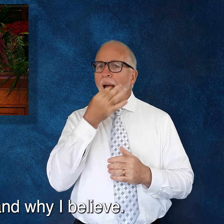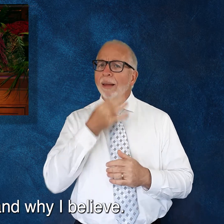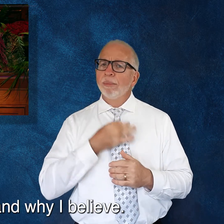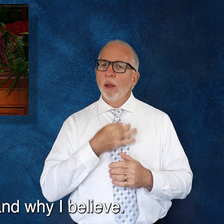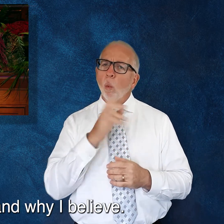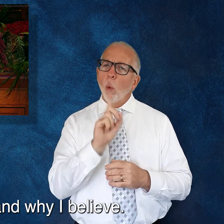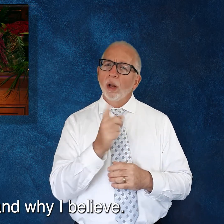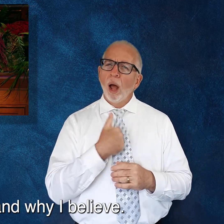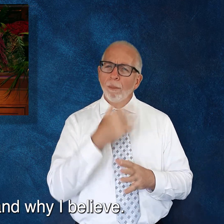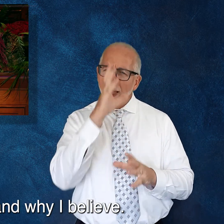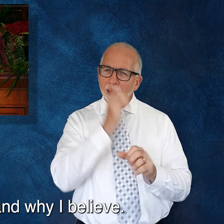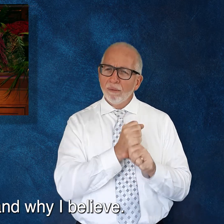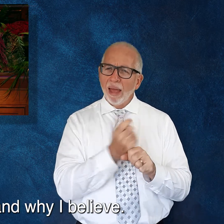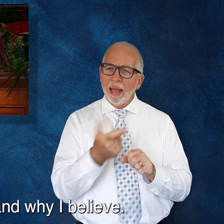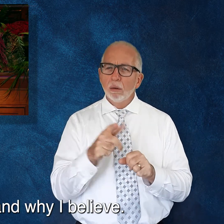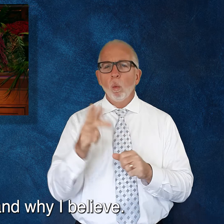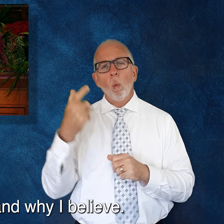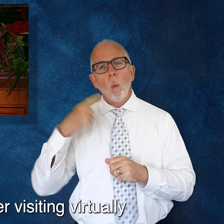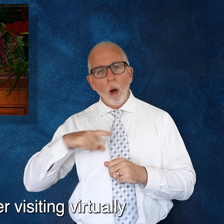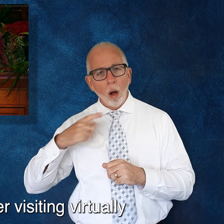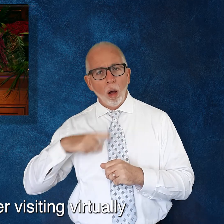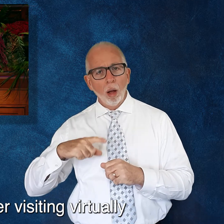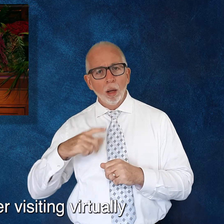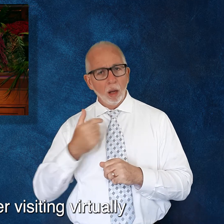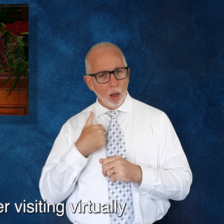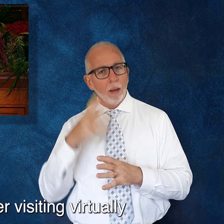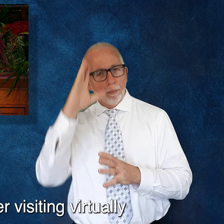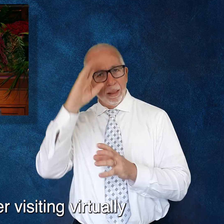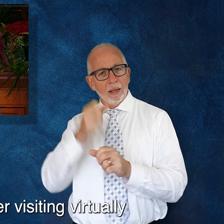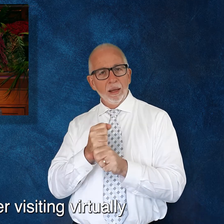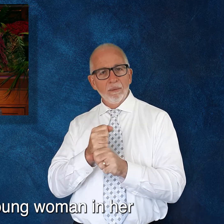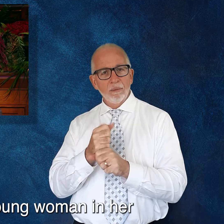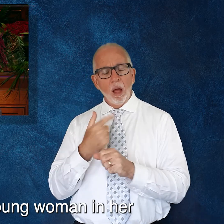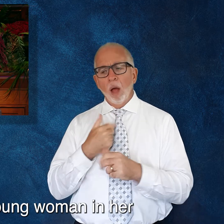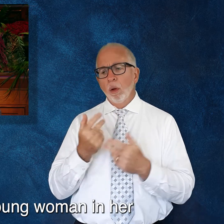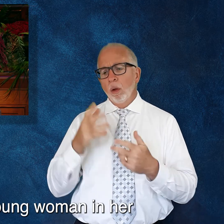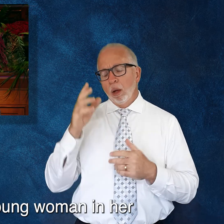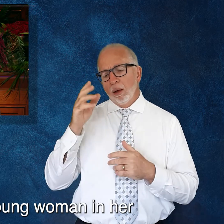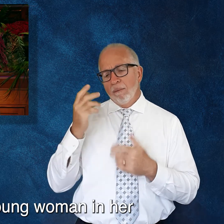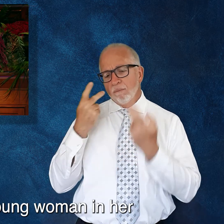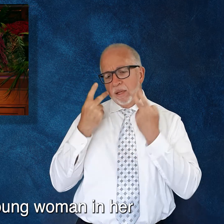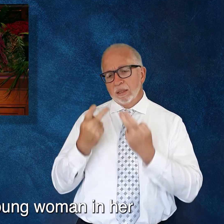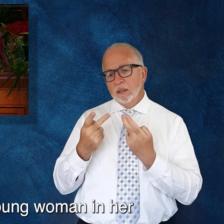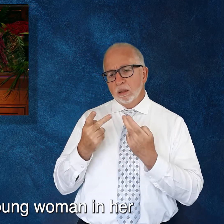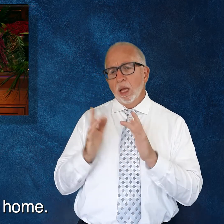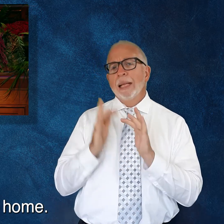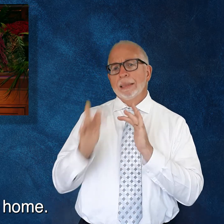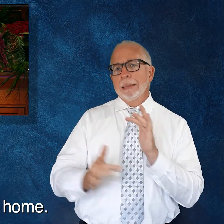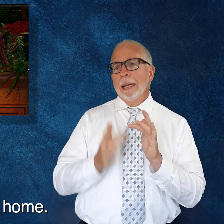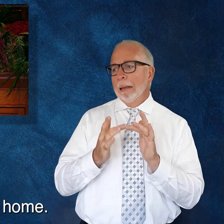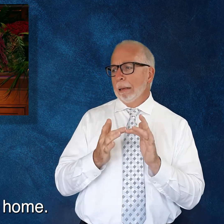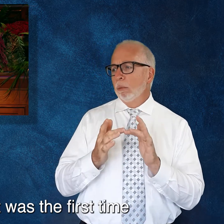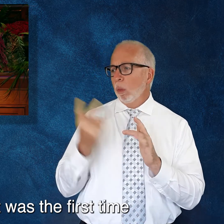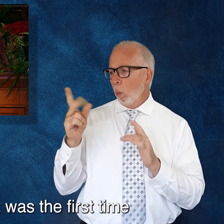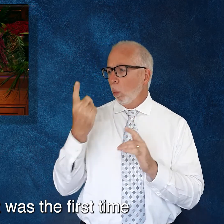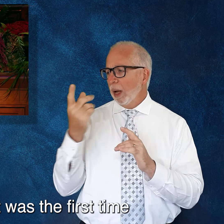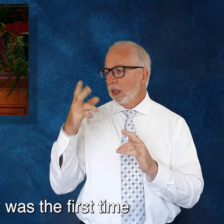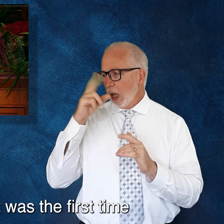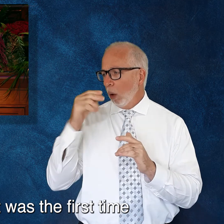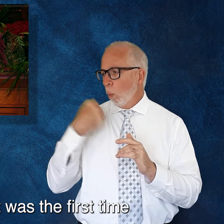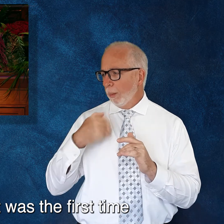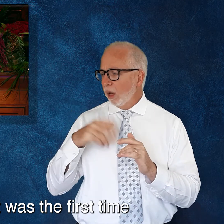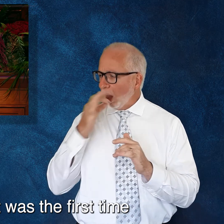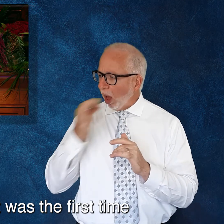believe and why I believe. I remember visiting virtually with one young woman in her home. I